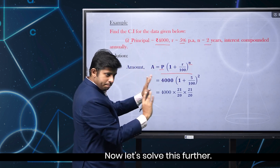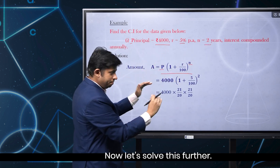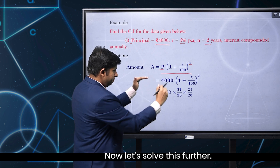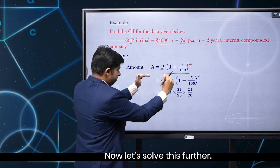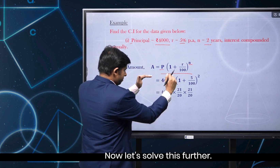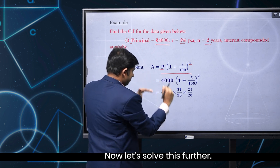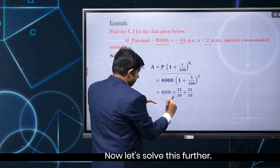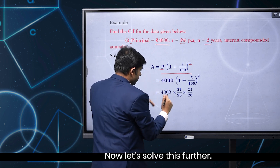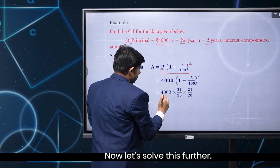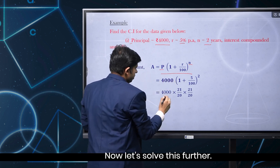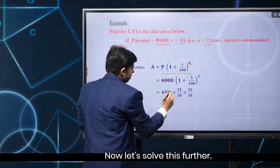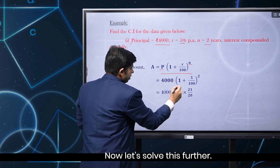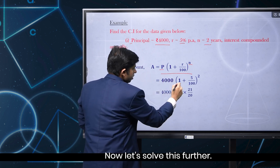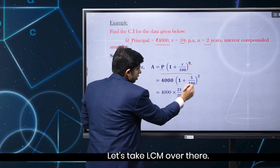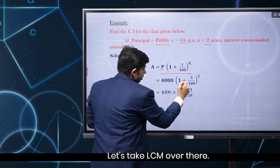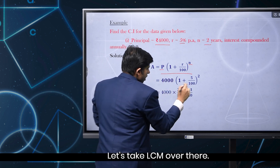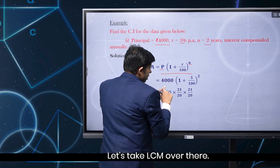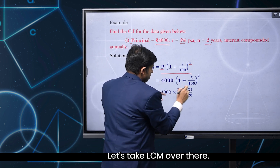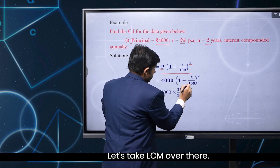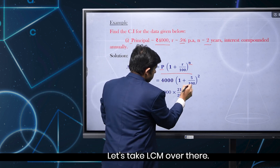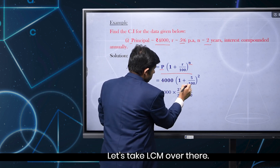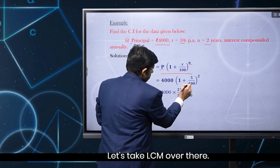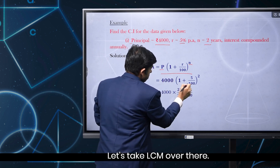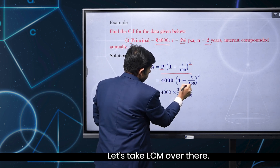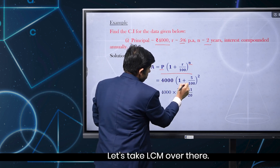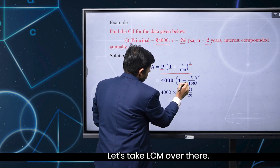Now let's solve this further. Let's take LCM over there.